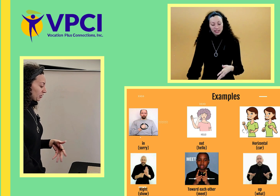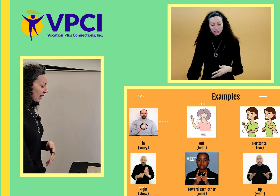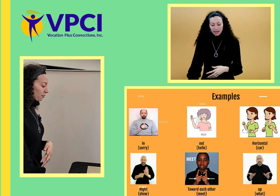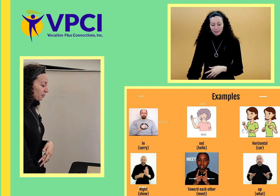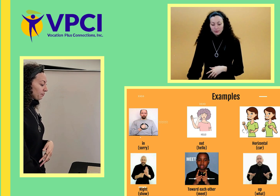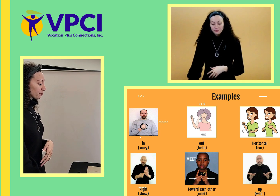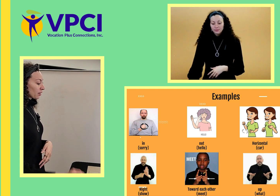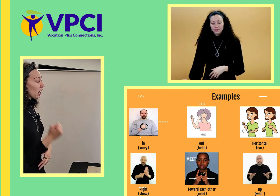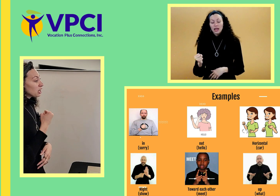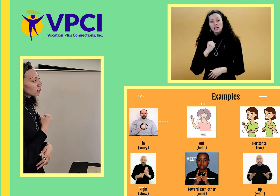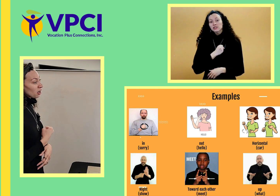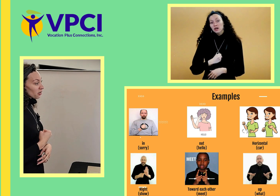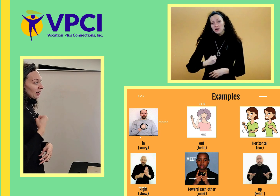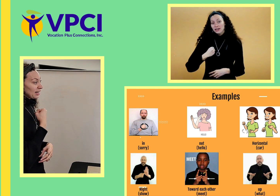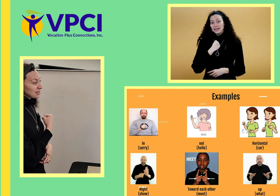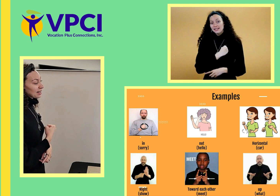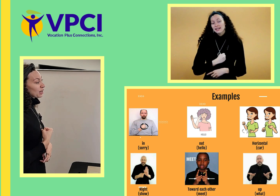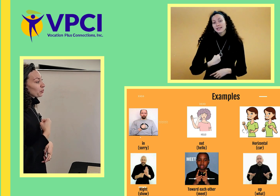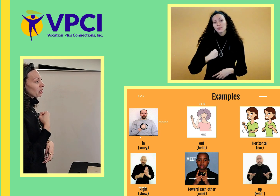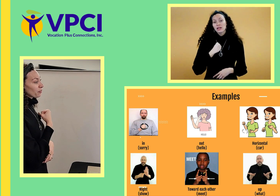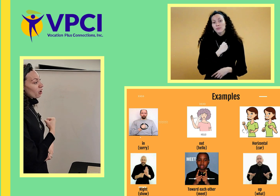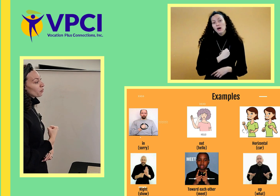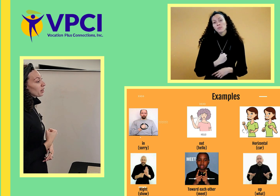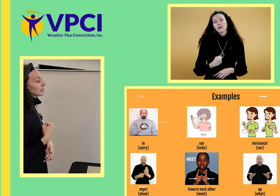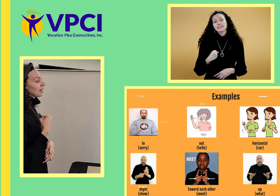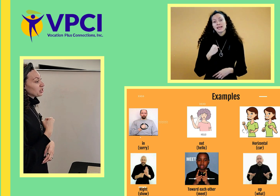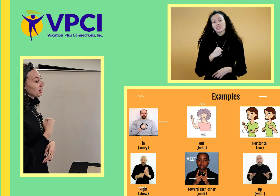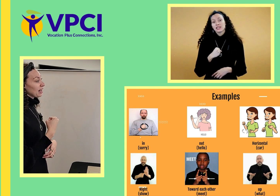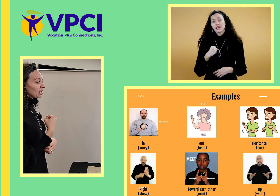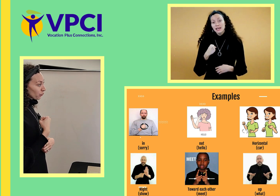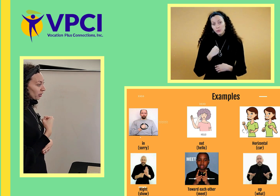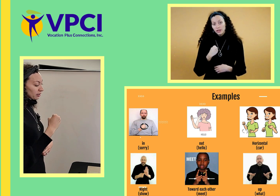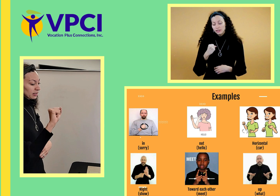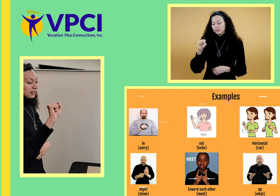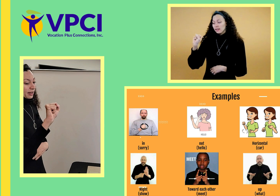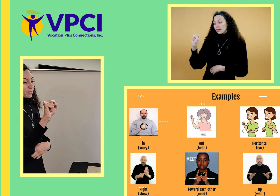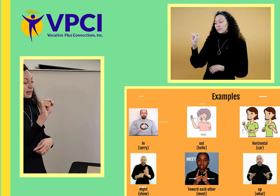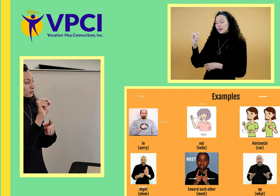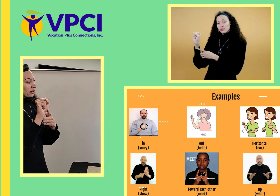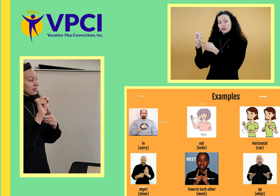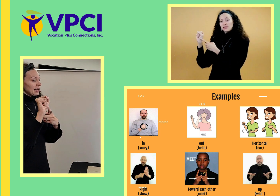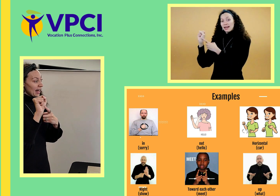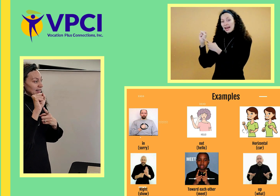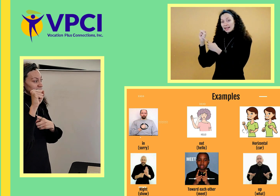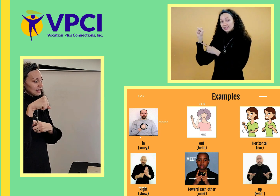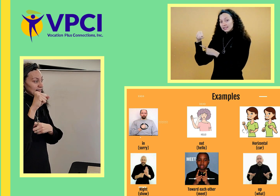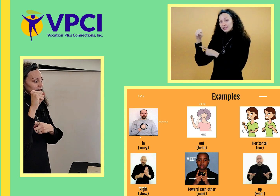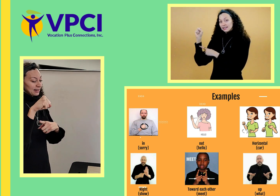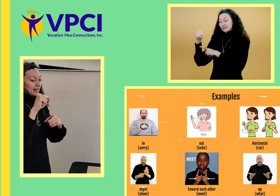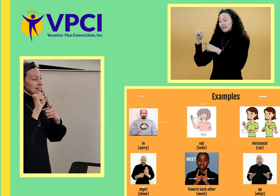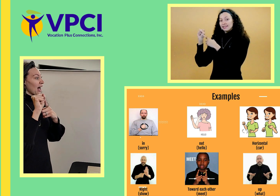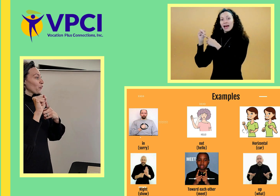of each type. Sorry is an example of a palm orientation inward, because when you sign